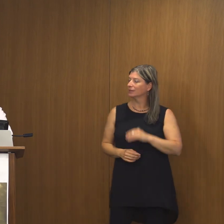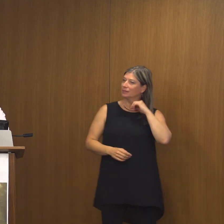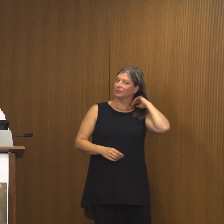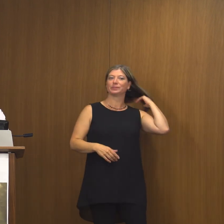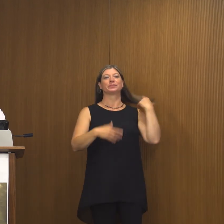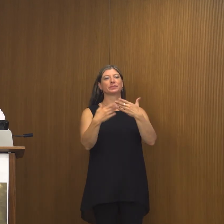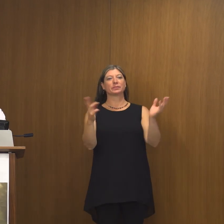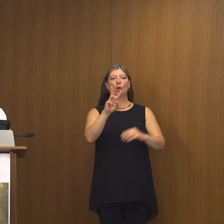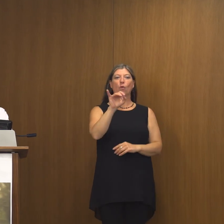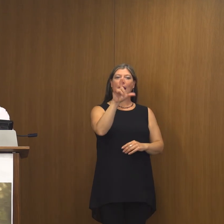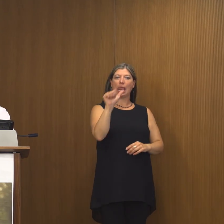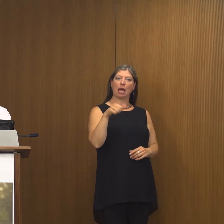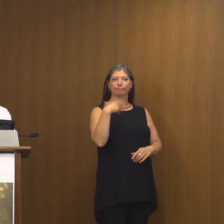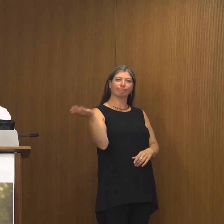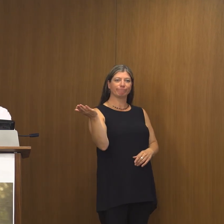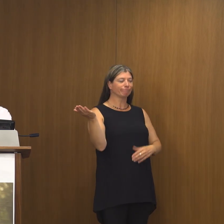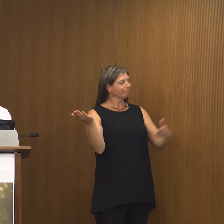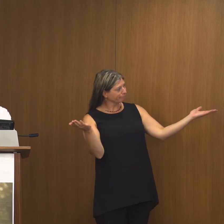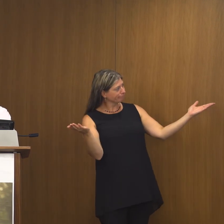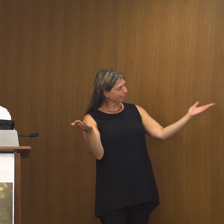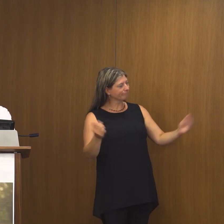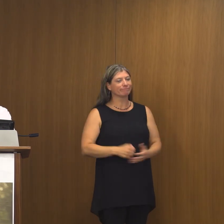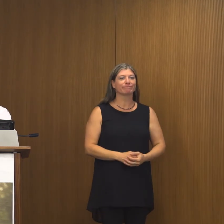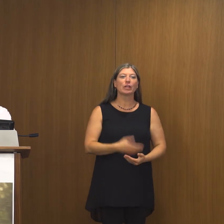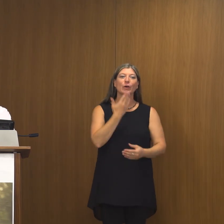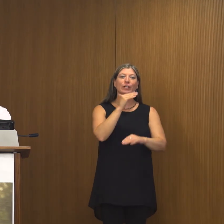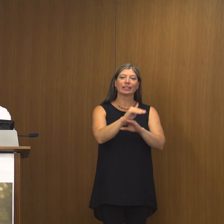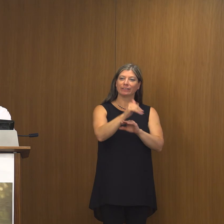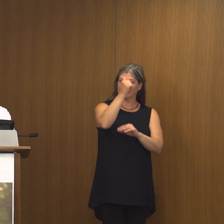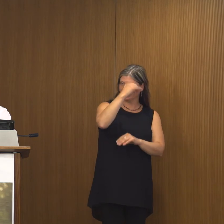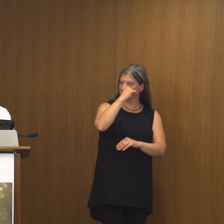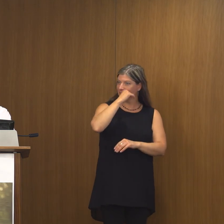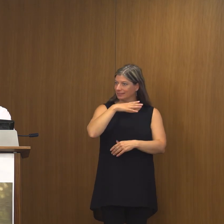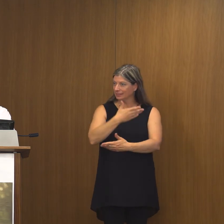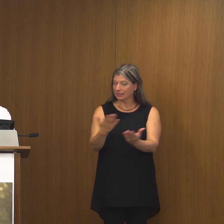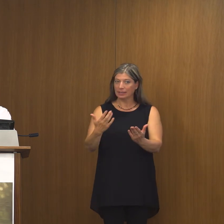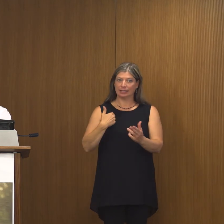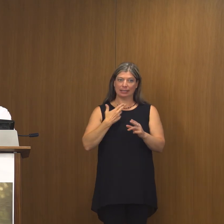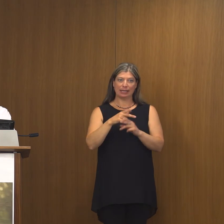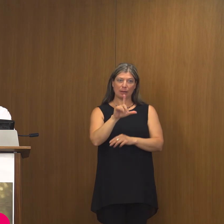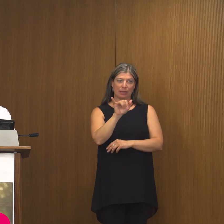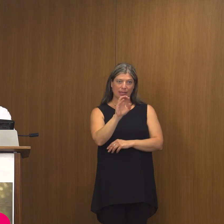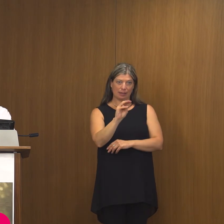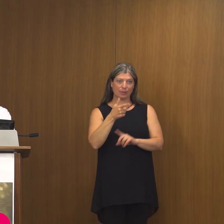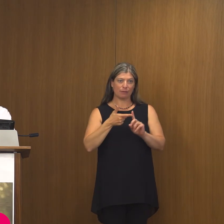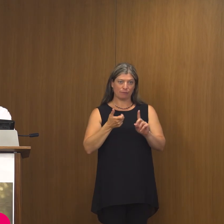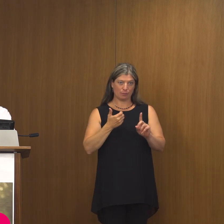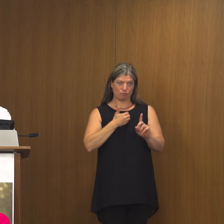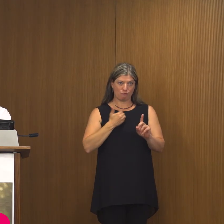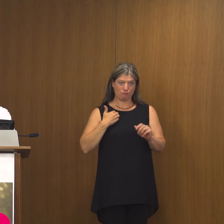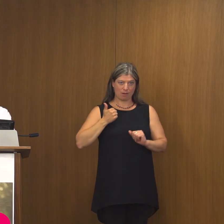Voila. Good evening, ladies and gentlemen. My name is Liam. I'm from Toronto, Canada, and I have